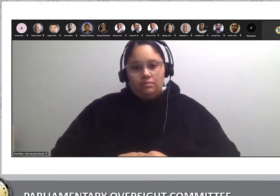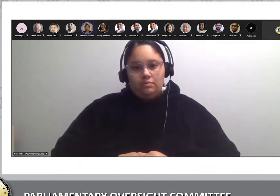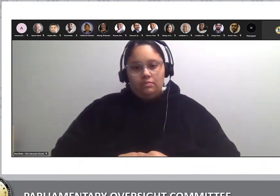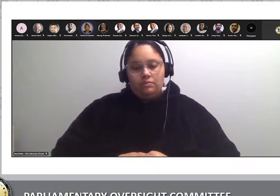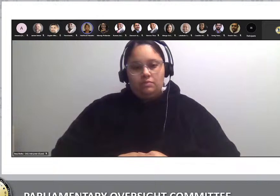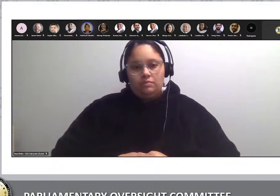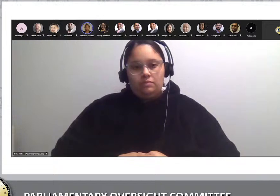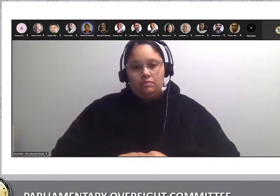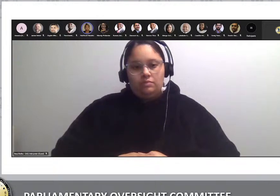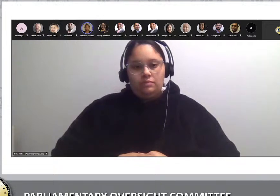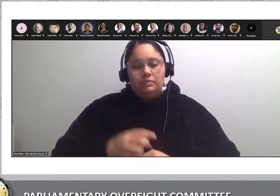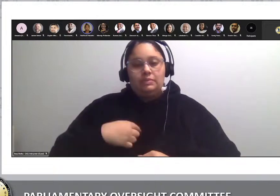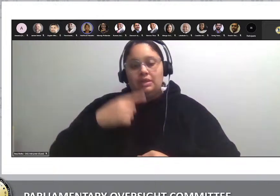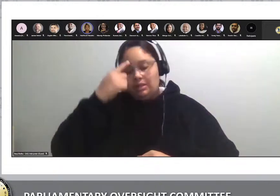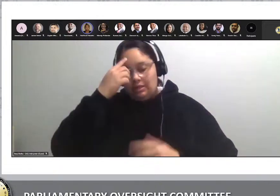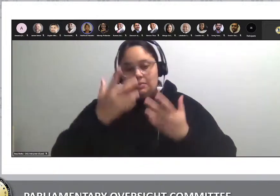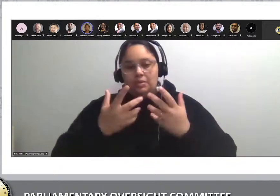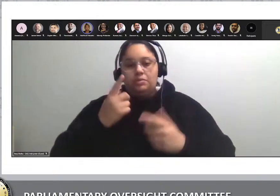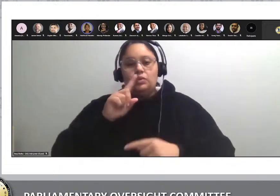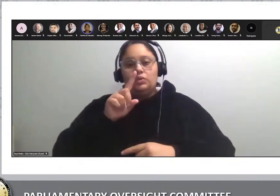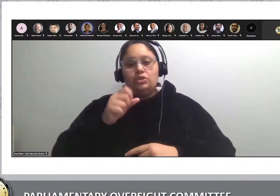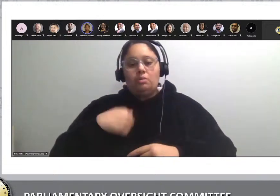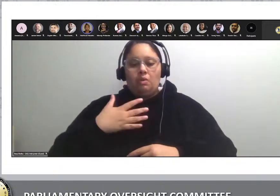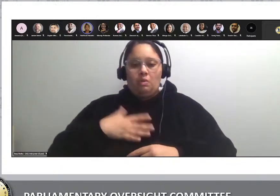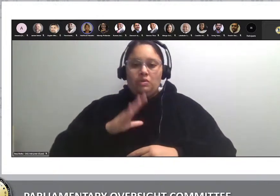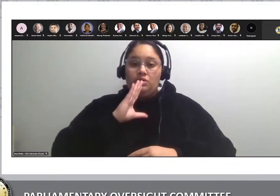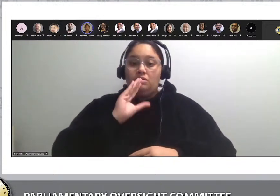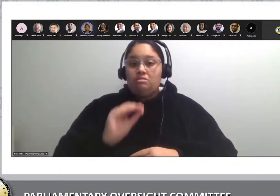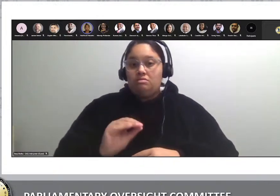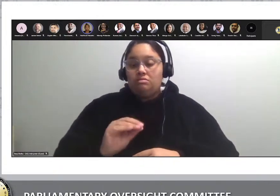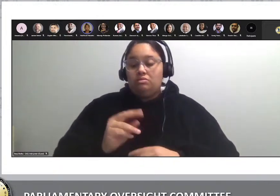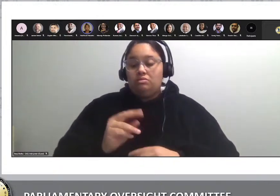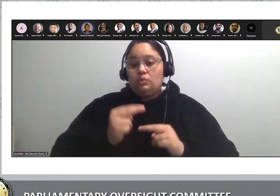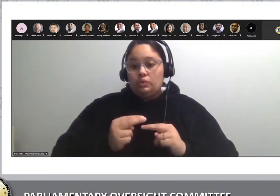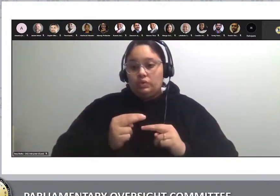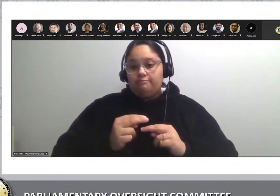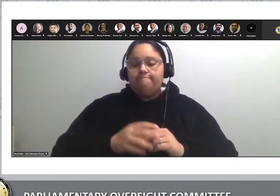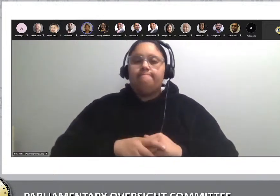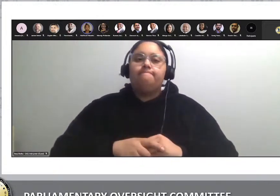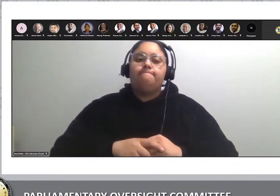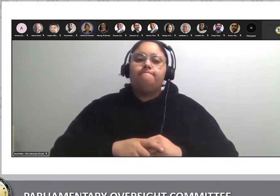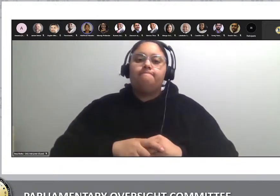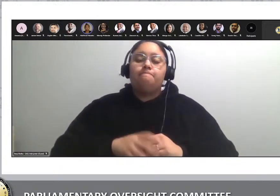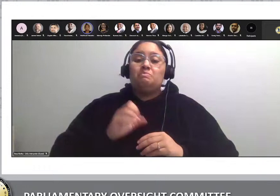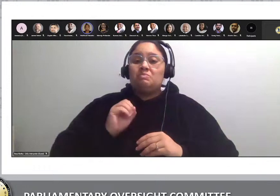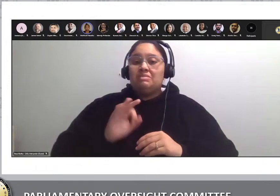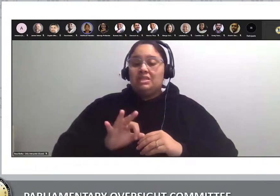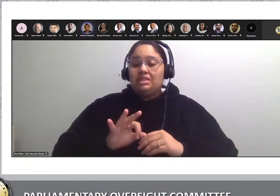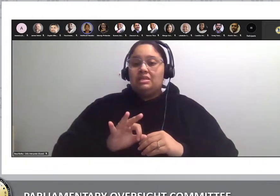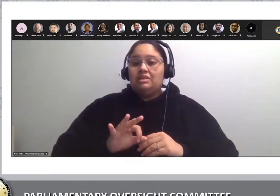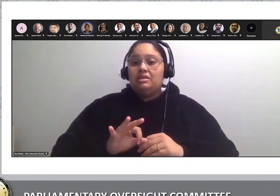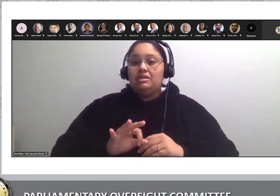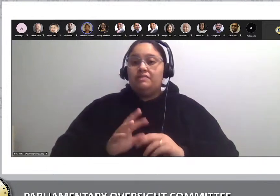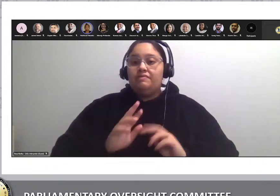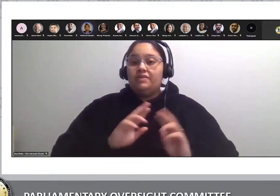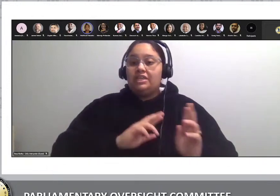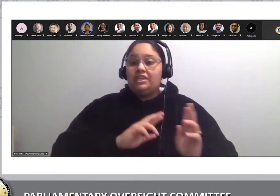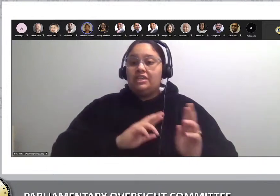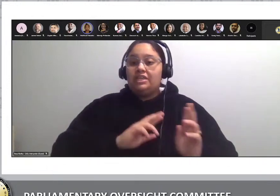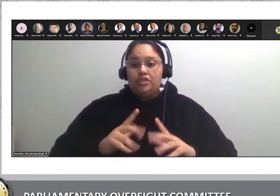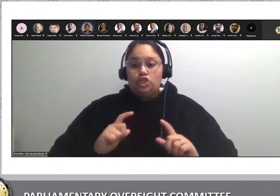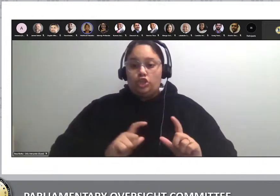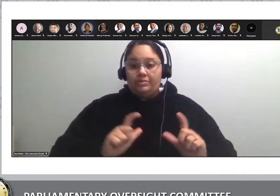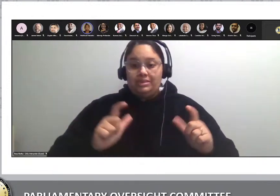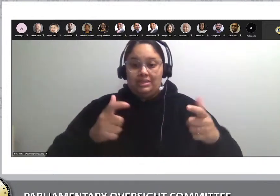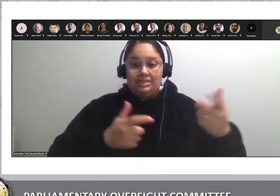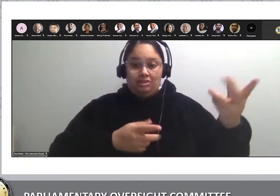I think that maybe the question that I wanted to ask in short is, now if it's been referred to the